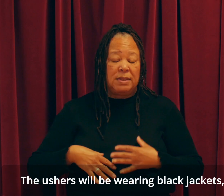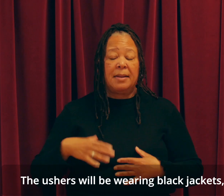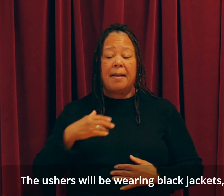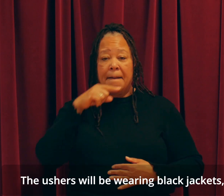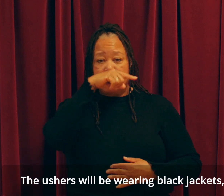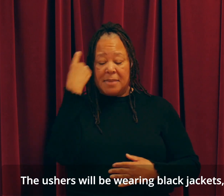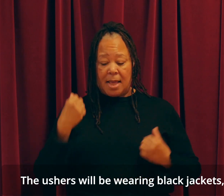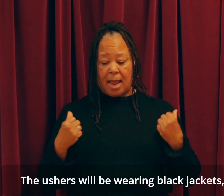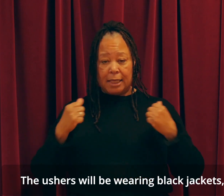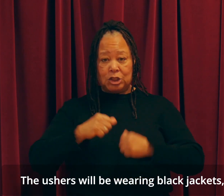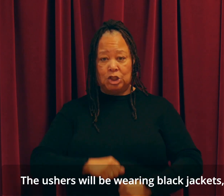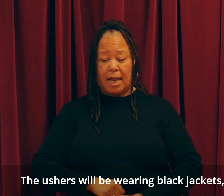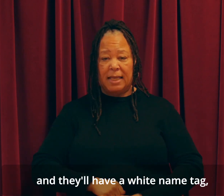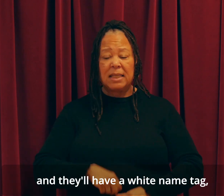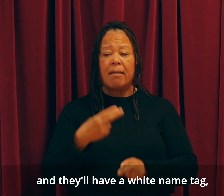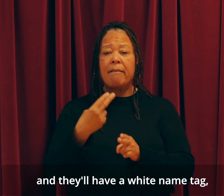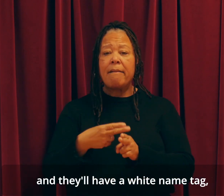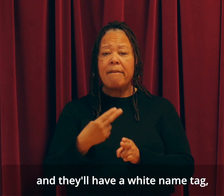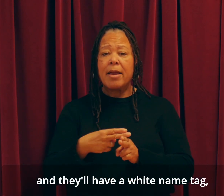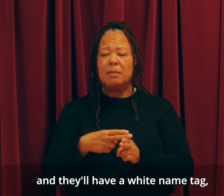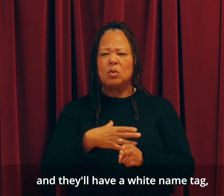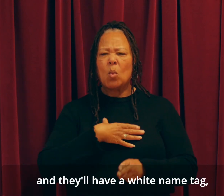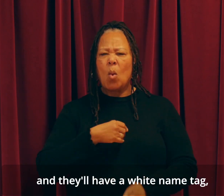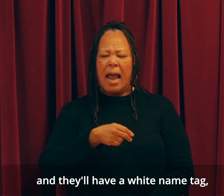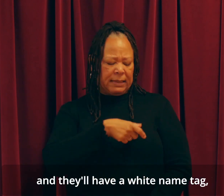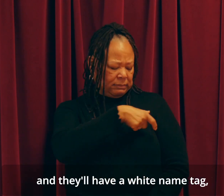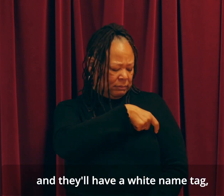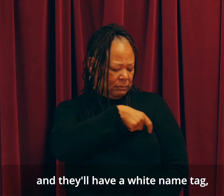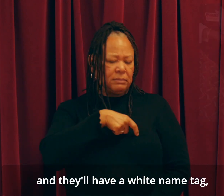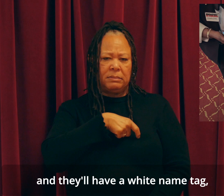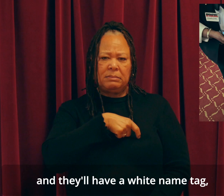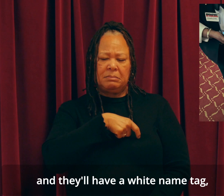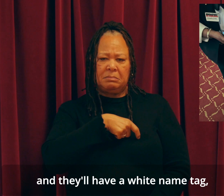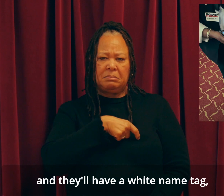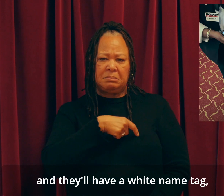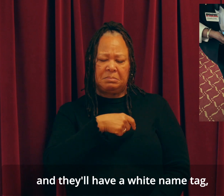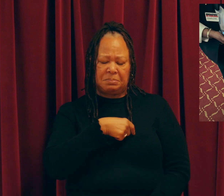The ushers will be wearing black jackets, and they'll have a white name tag.